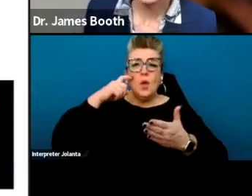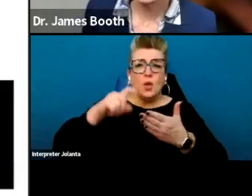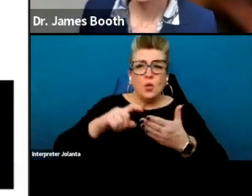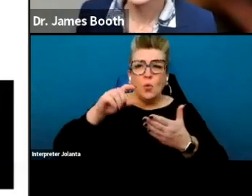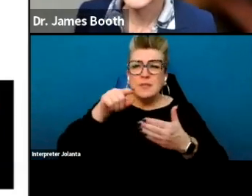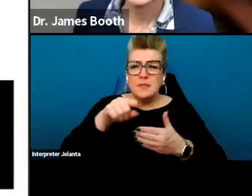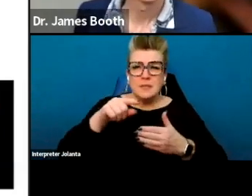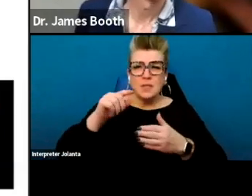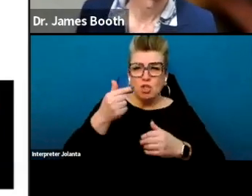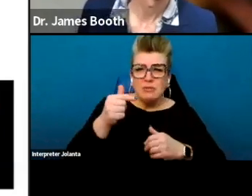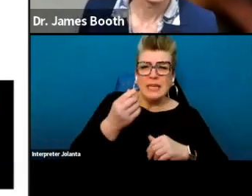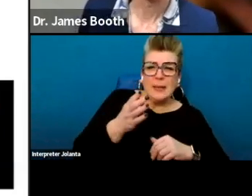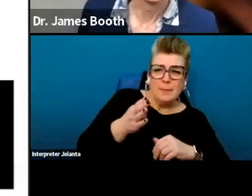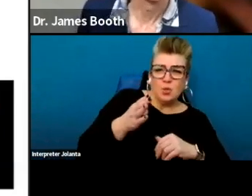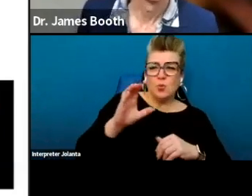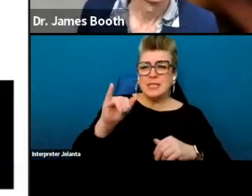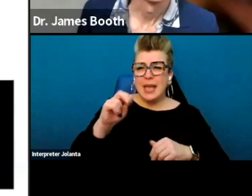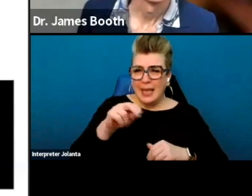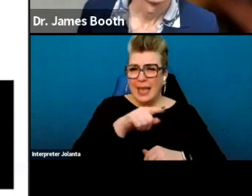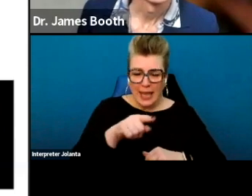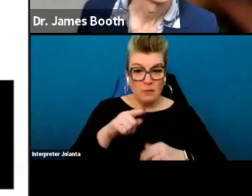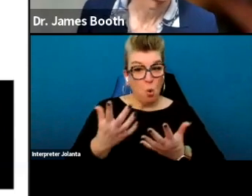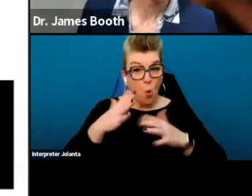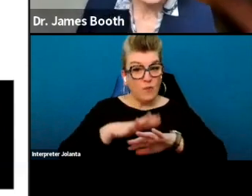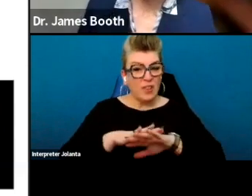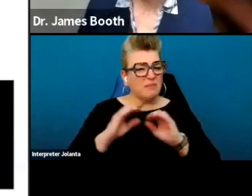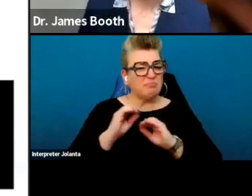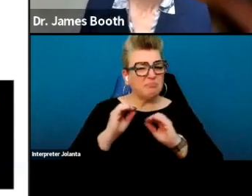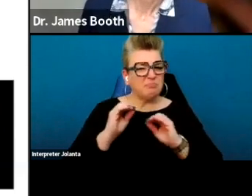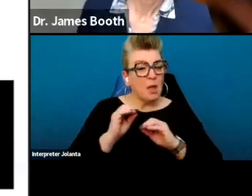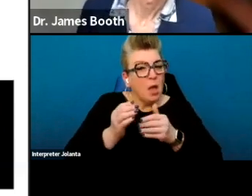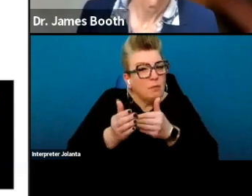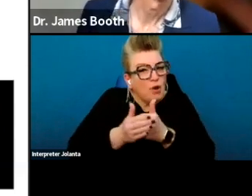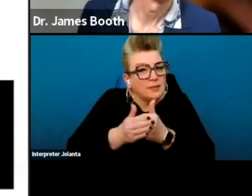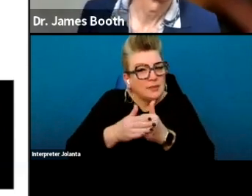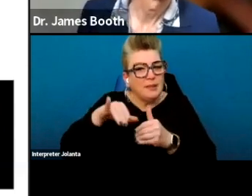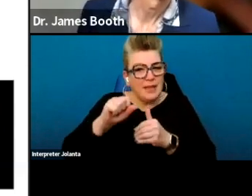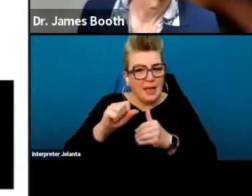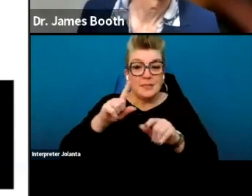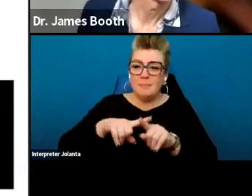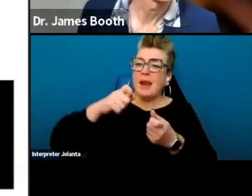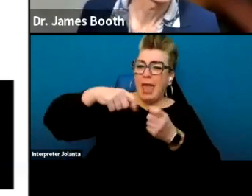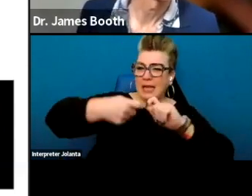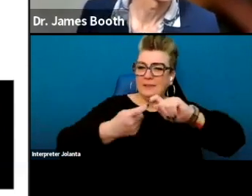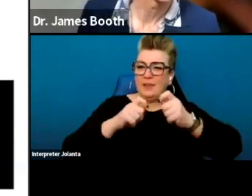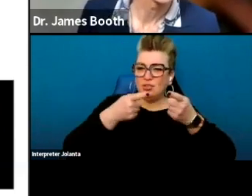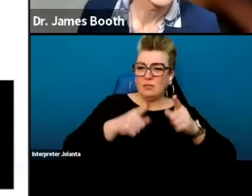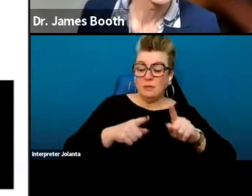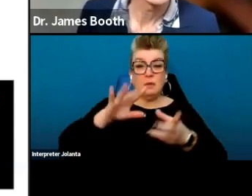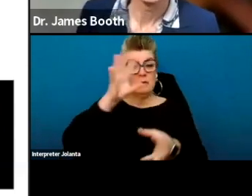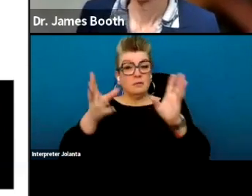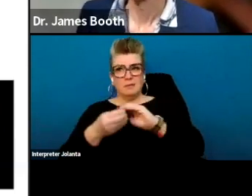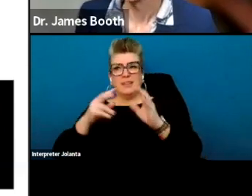clusters didn't quite overlap, but they were proximal. So together, both of these results suggest that, yeah, the